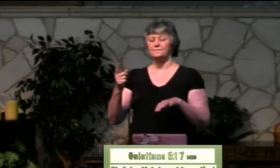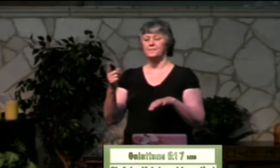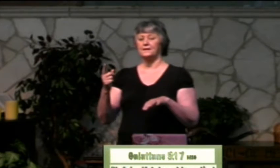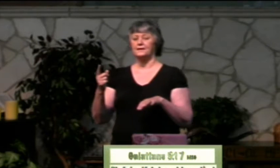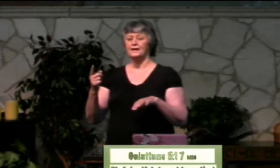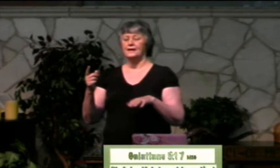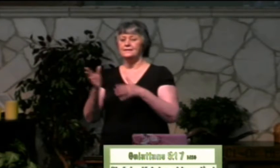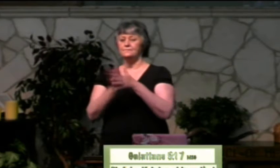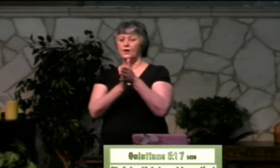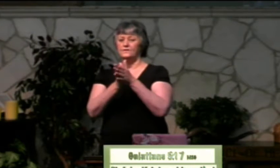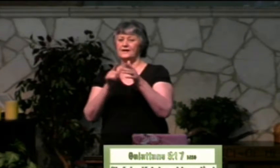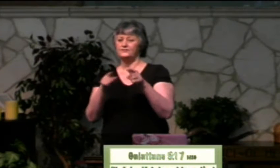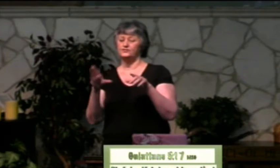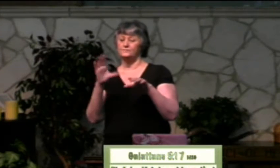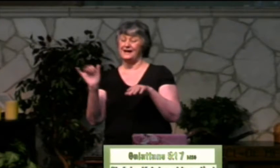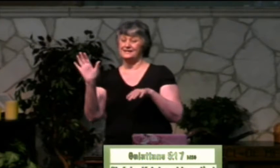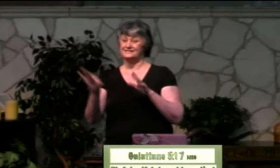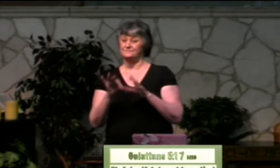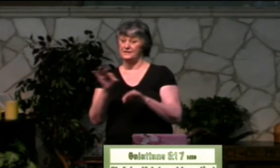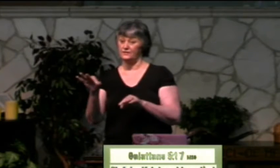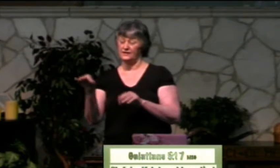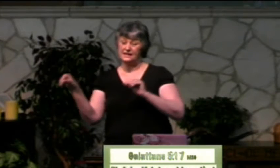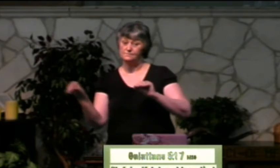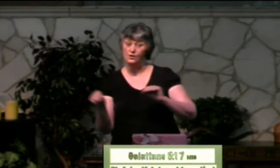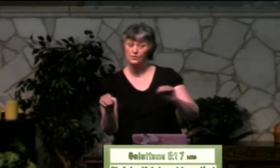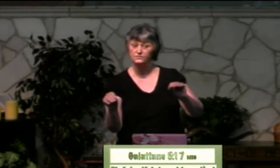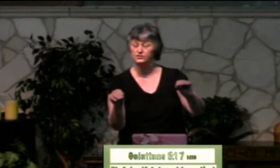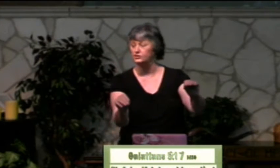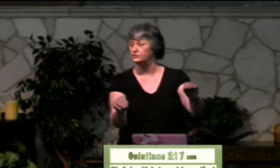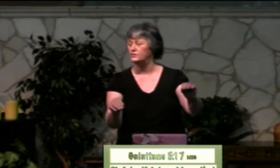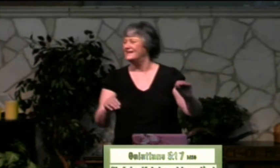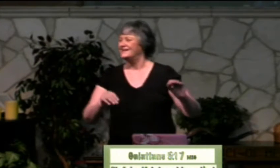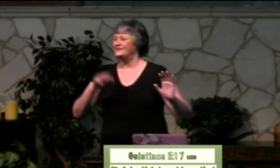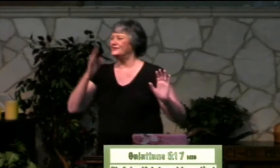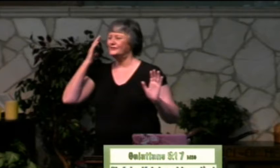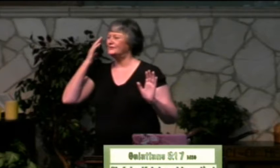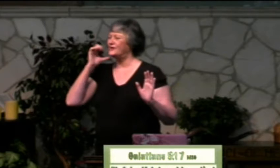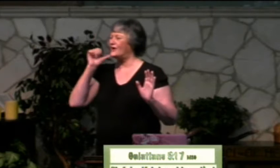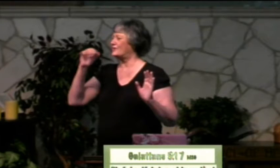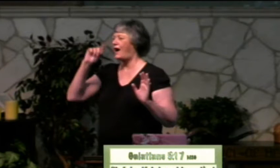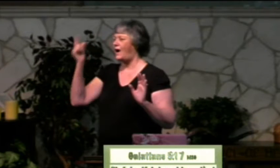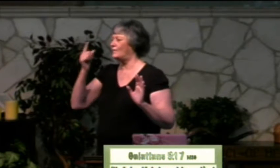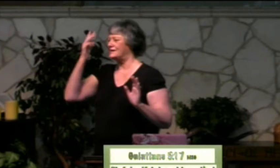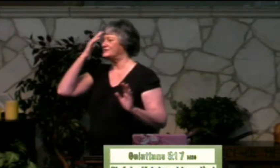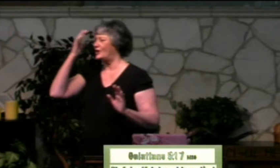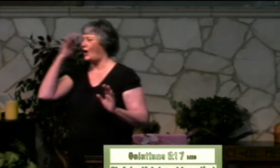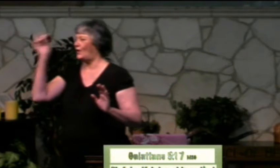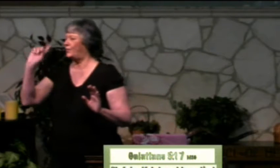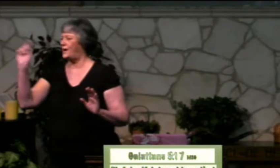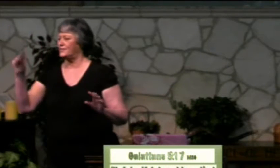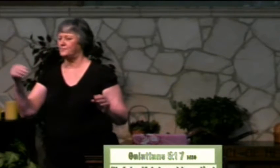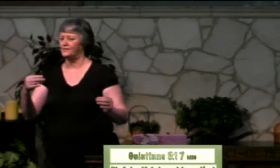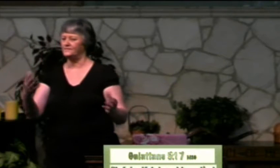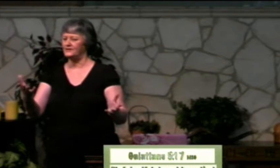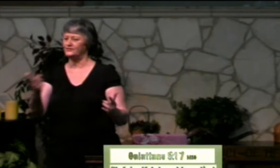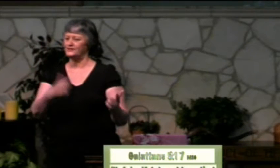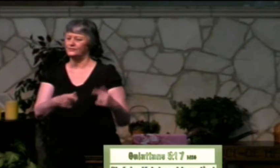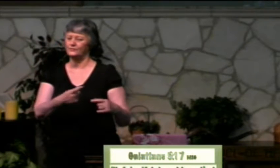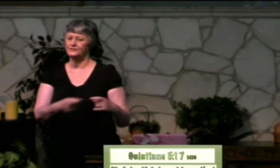something, He motivates you by His Spirit. He moves you. You don't always know where the provision is going to